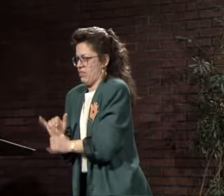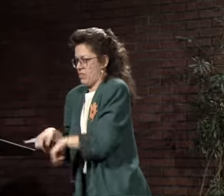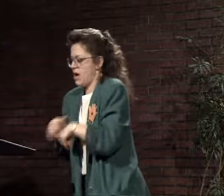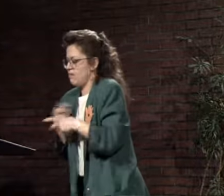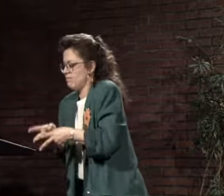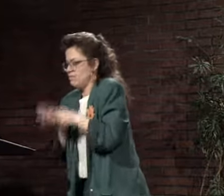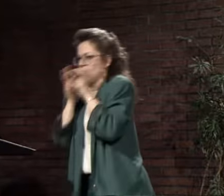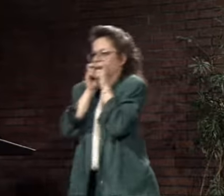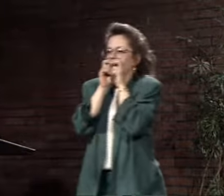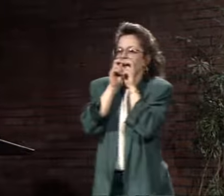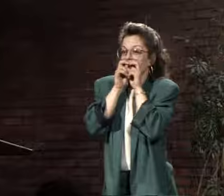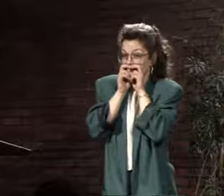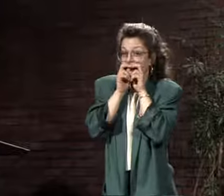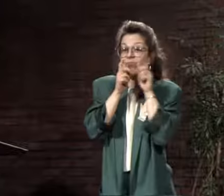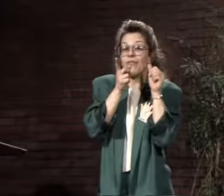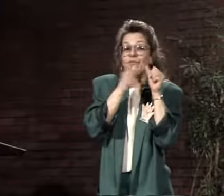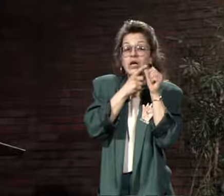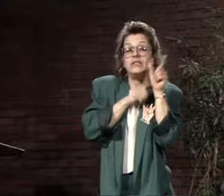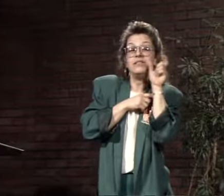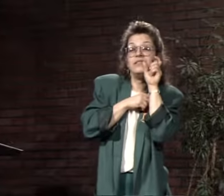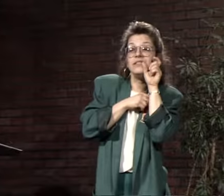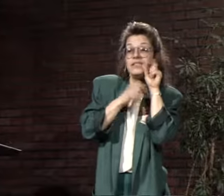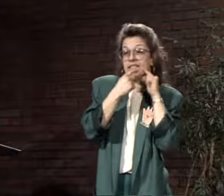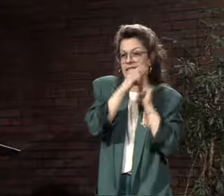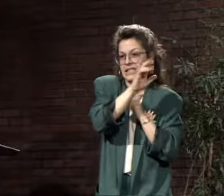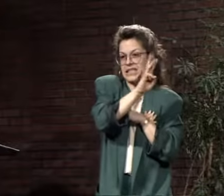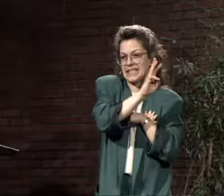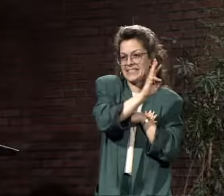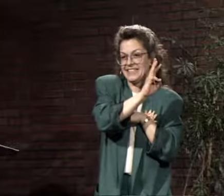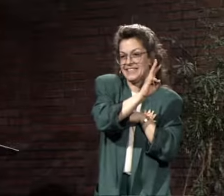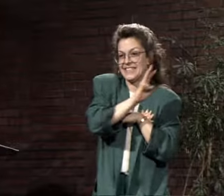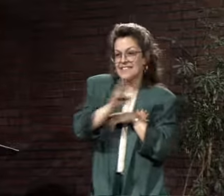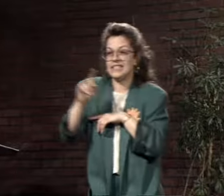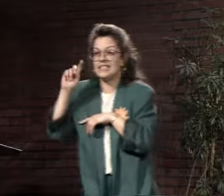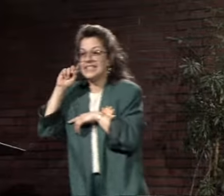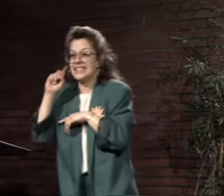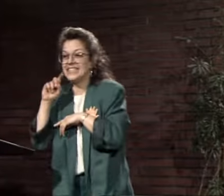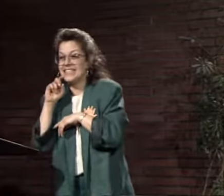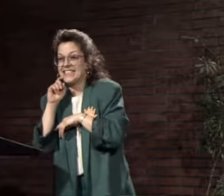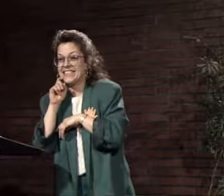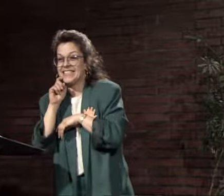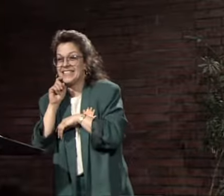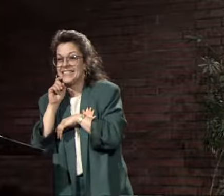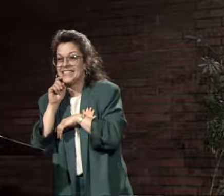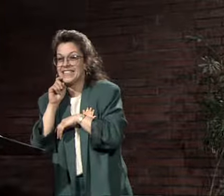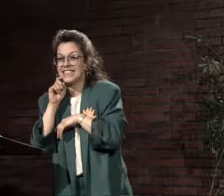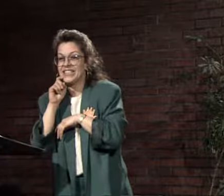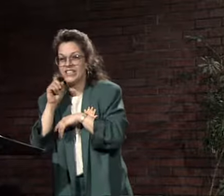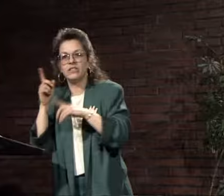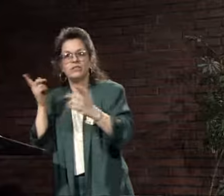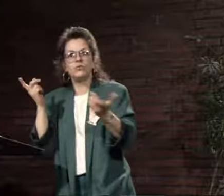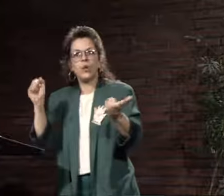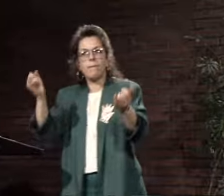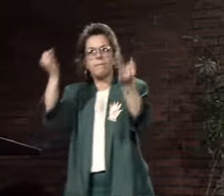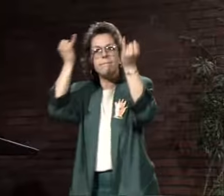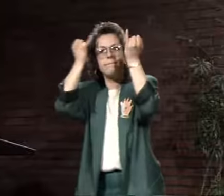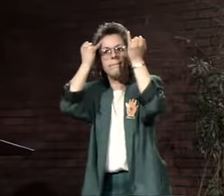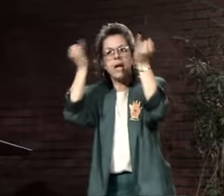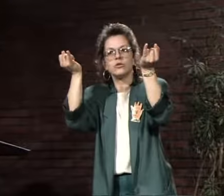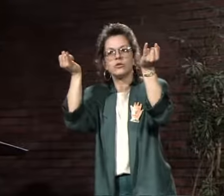right, so I'm following the paper, and the real word that I said, the first word, was 6. The second word I said was deaf. So